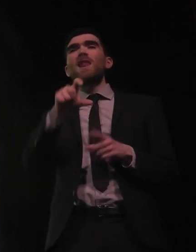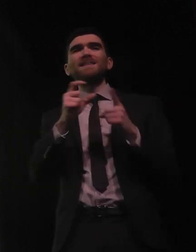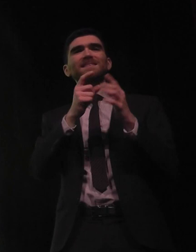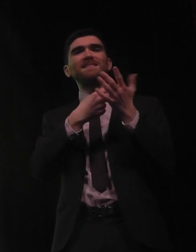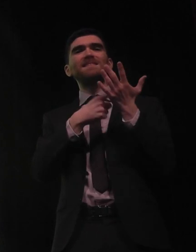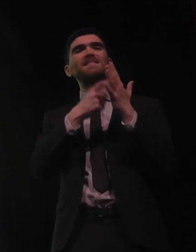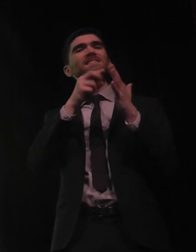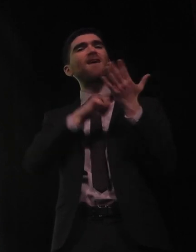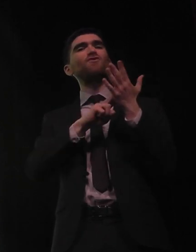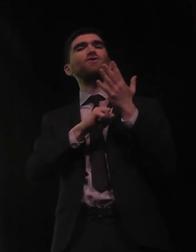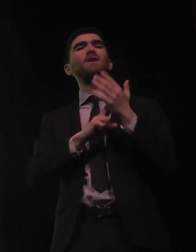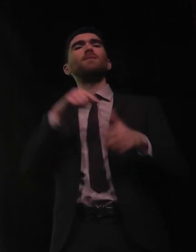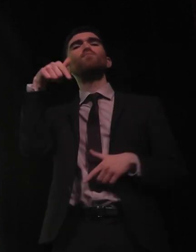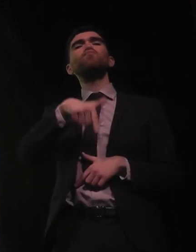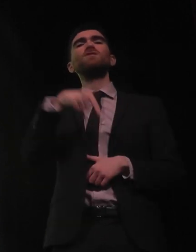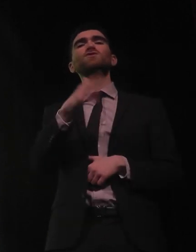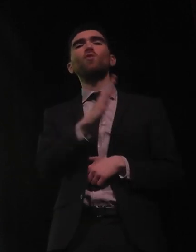Bristol West.